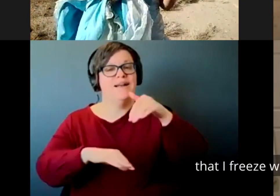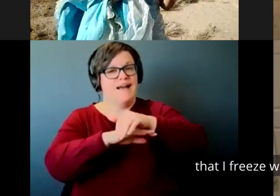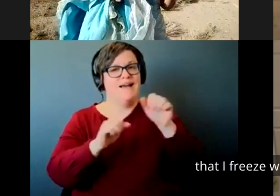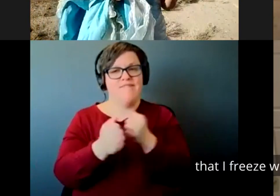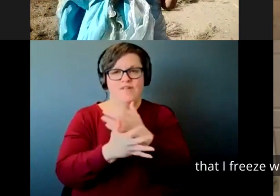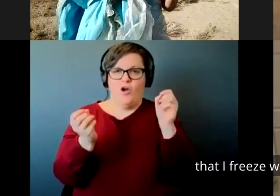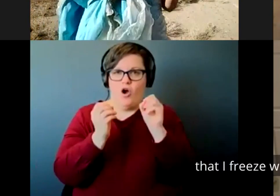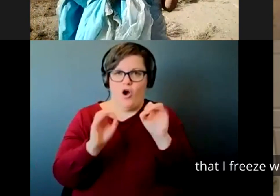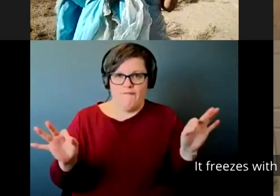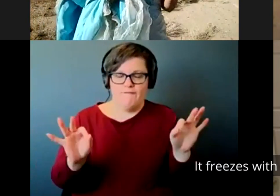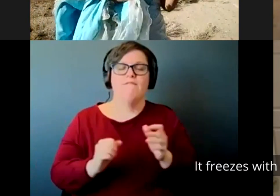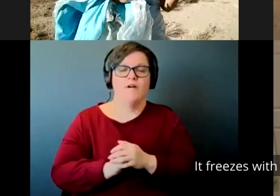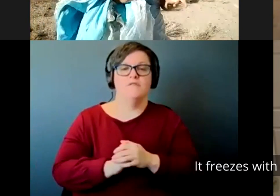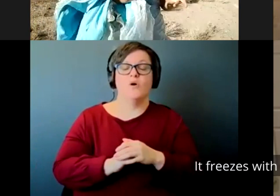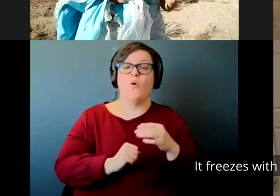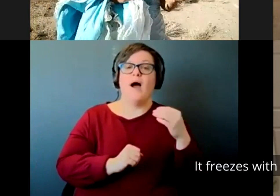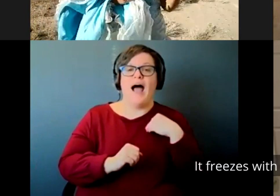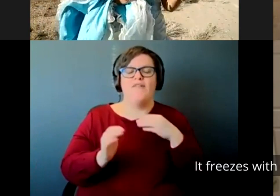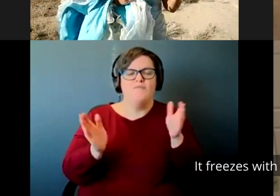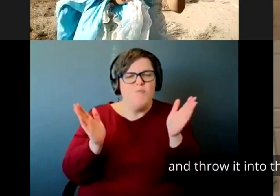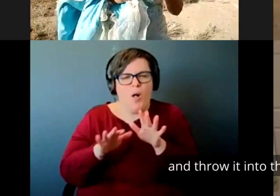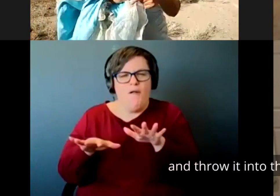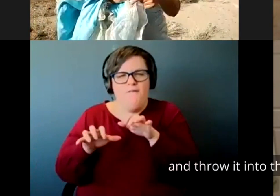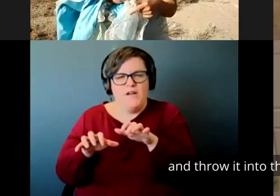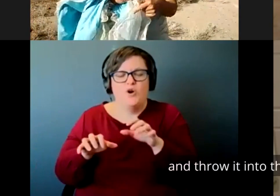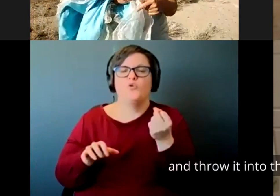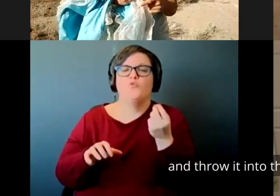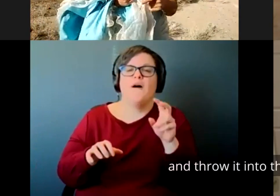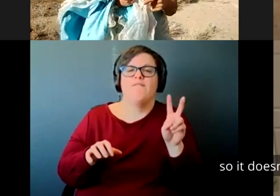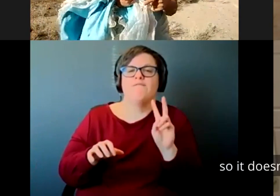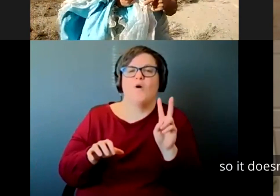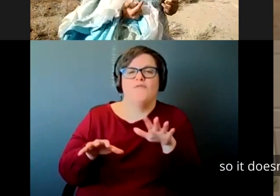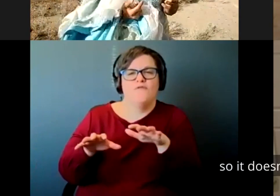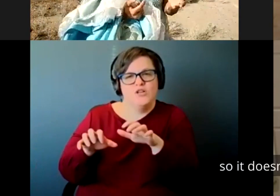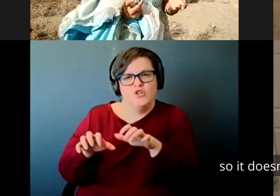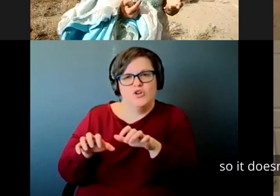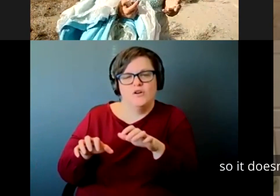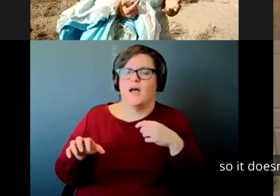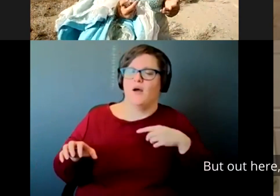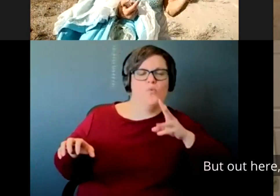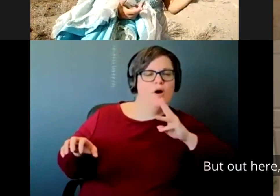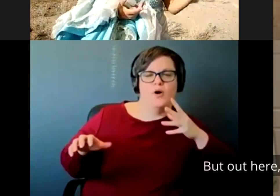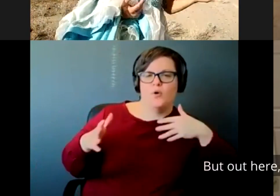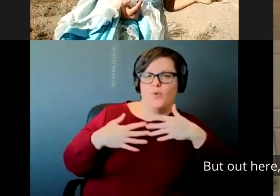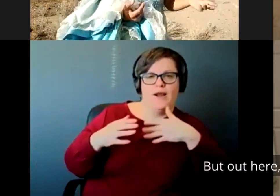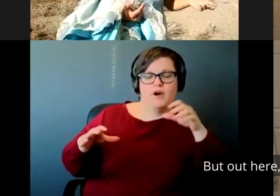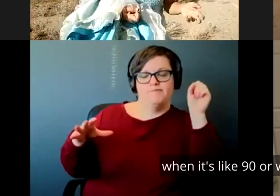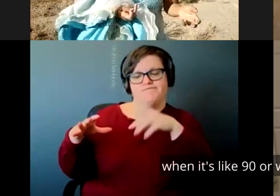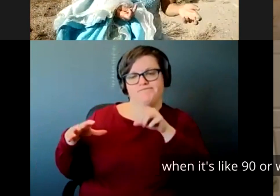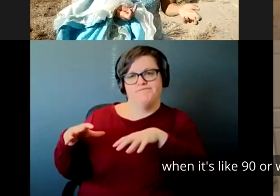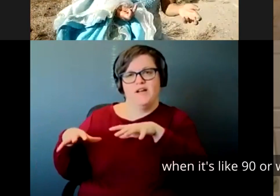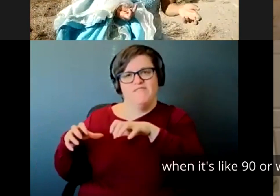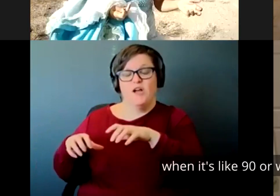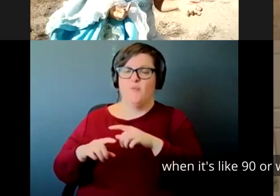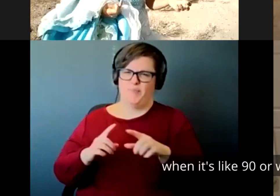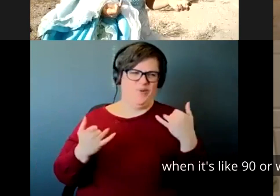I freeze out with the 12-volt. I freeze some water or whatever and throw it into the cooler at night so it doesn't thaw. But out here right now when it's